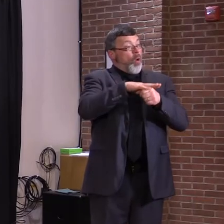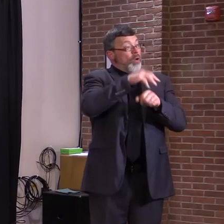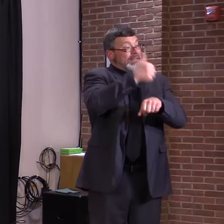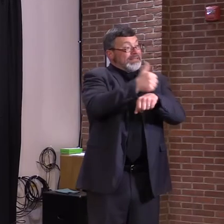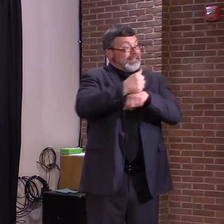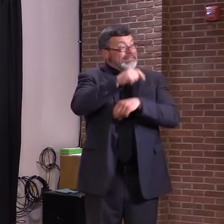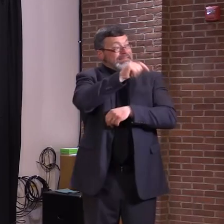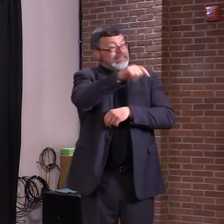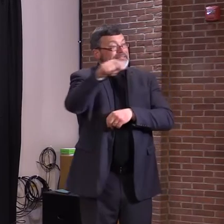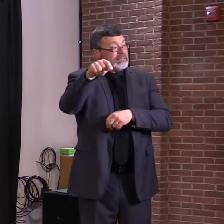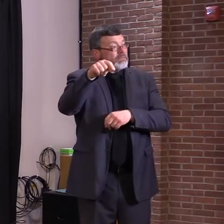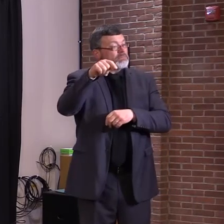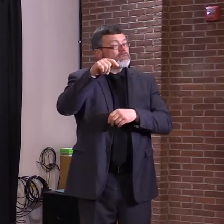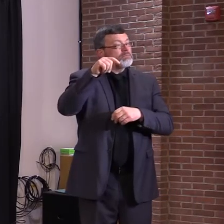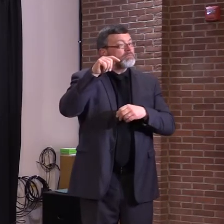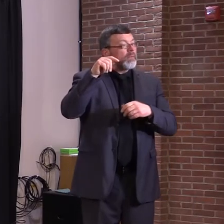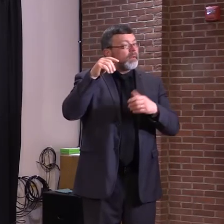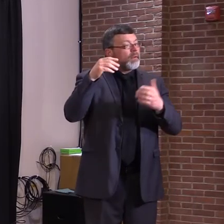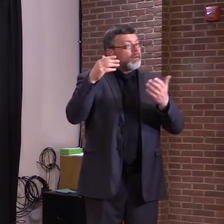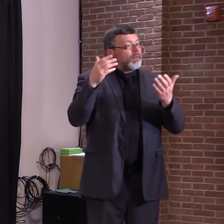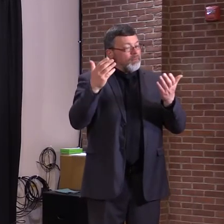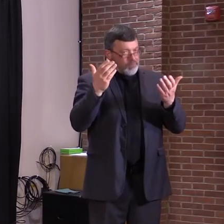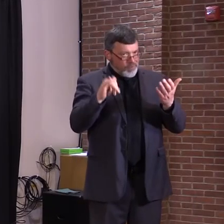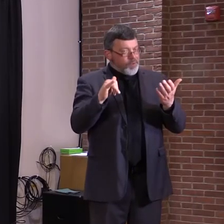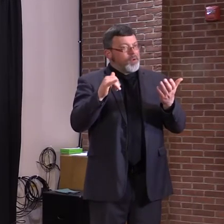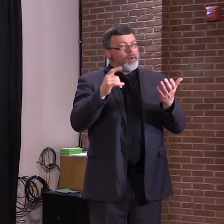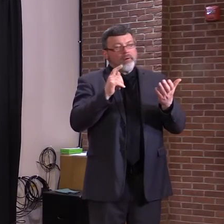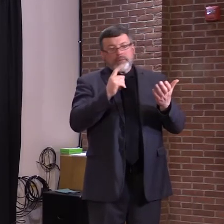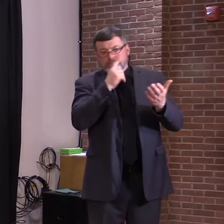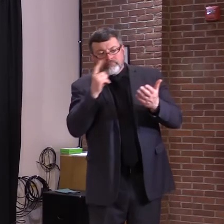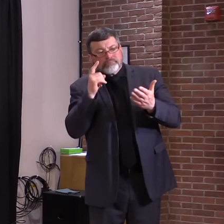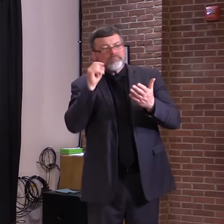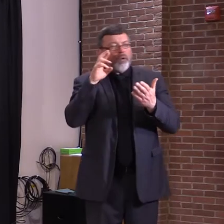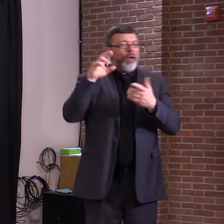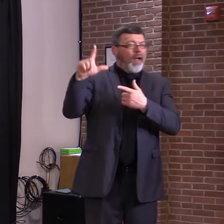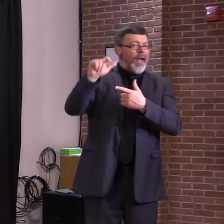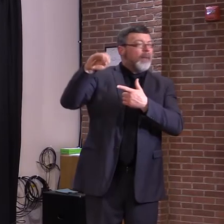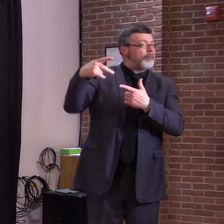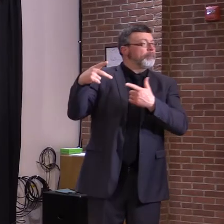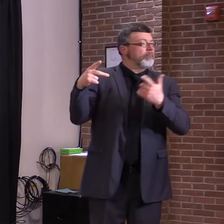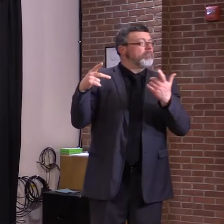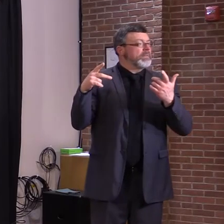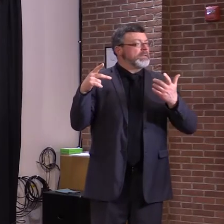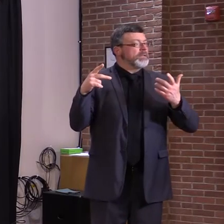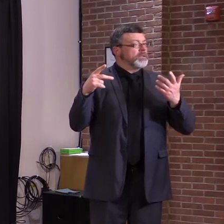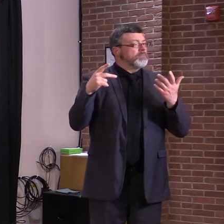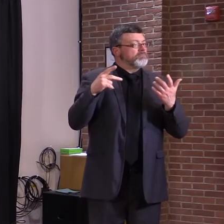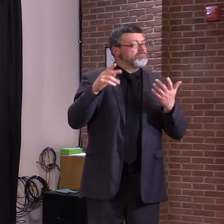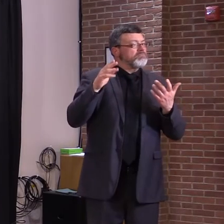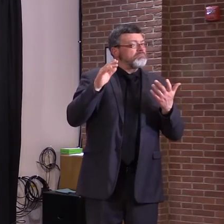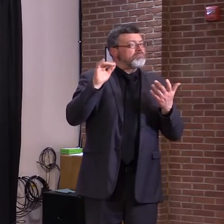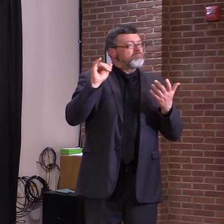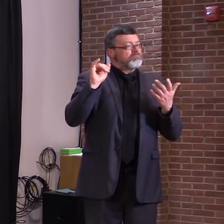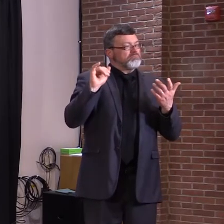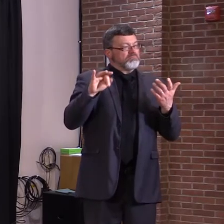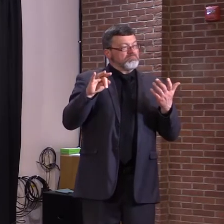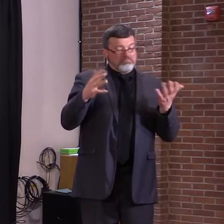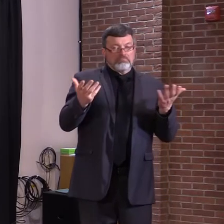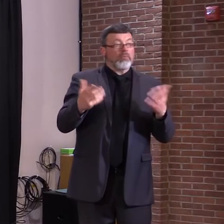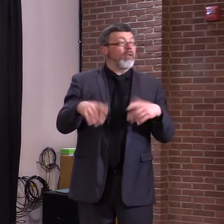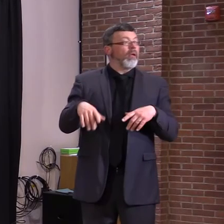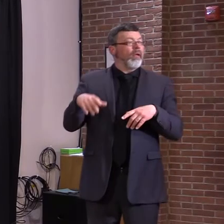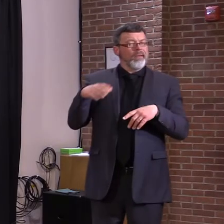or one LAMP test. But there is still a need. I had a parent call my offices this morning looking